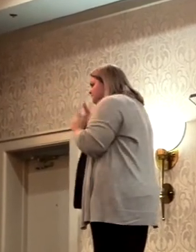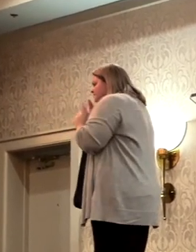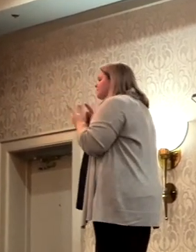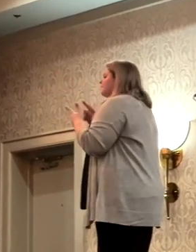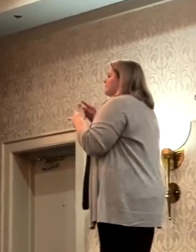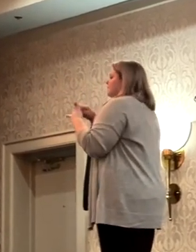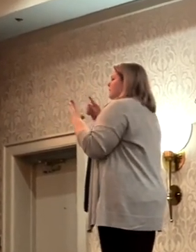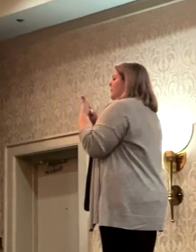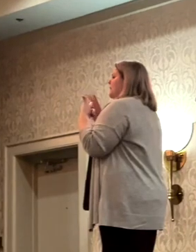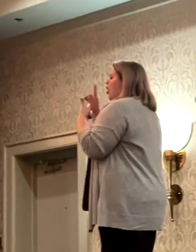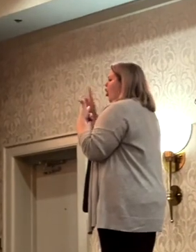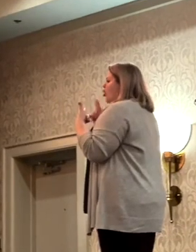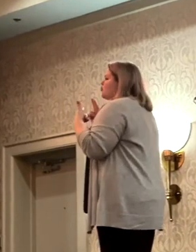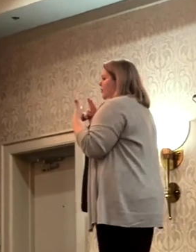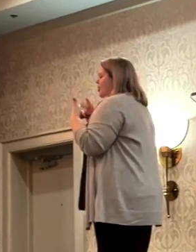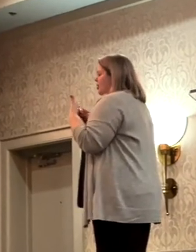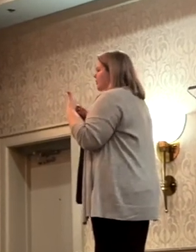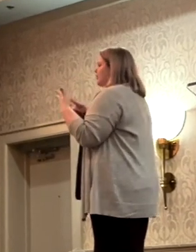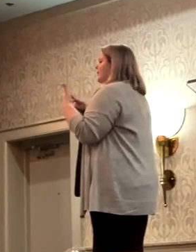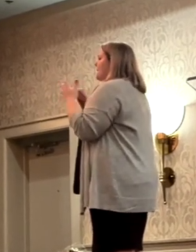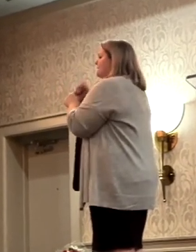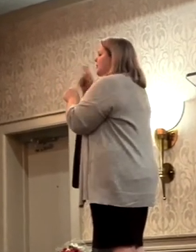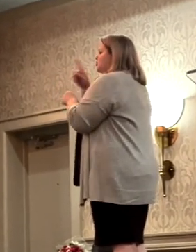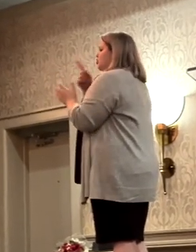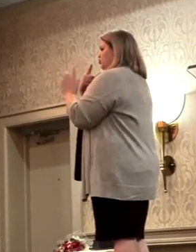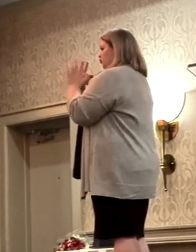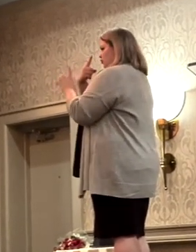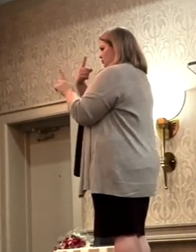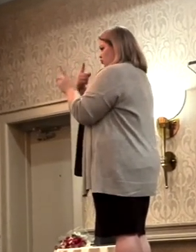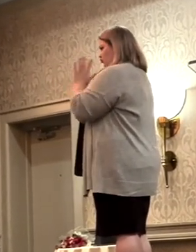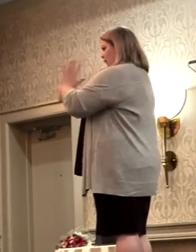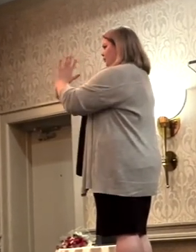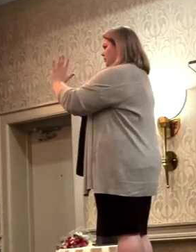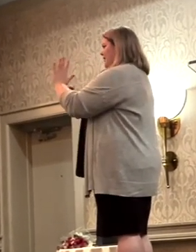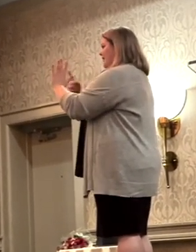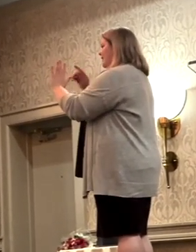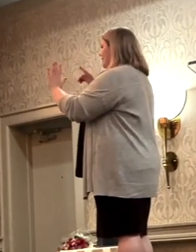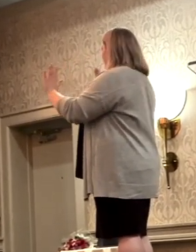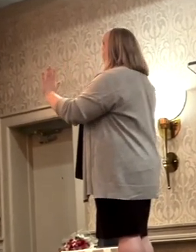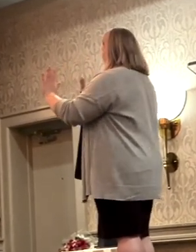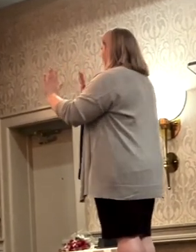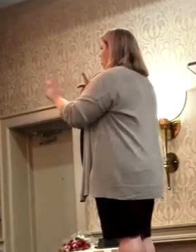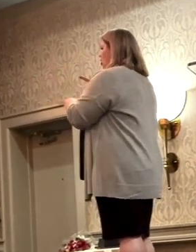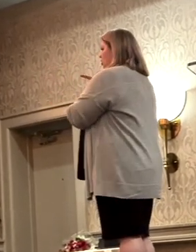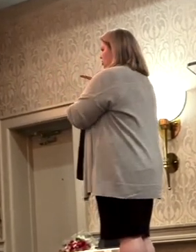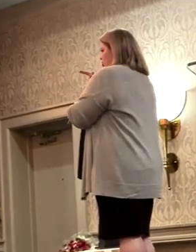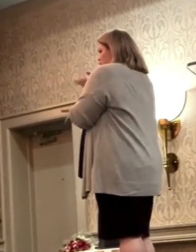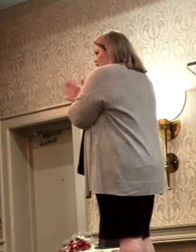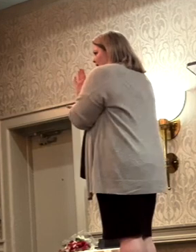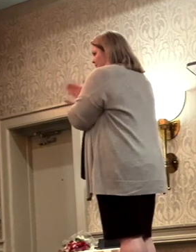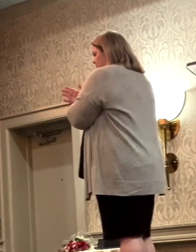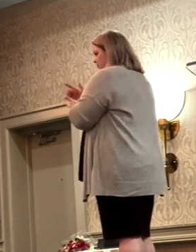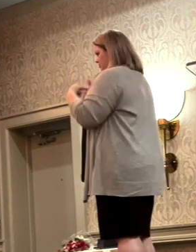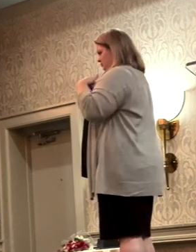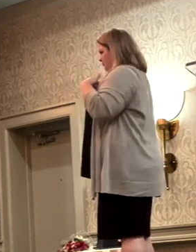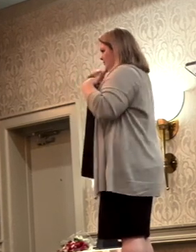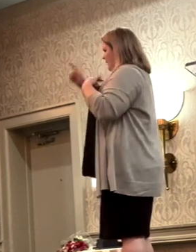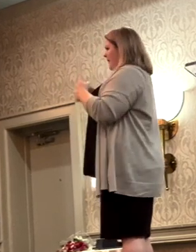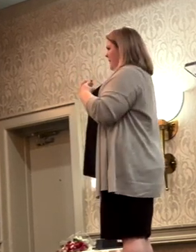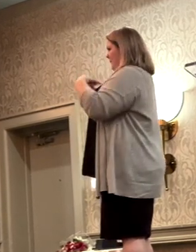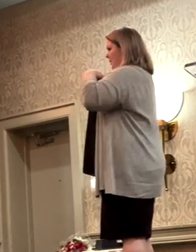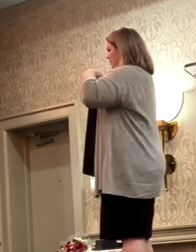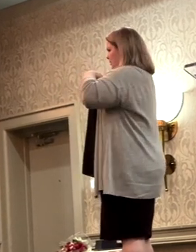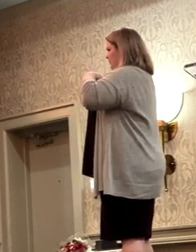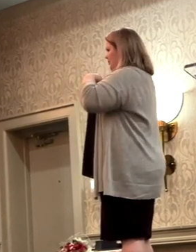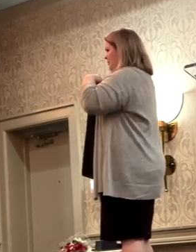honorable. Remember, you are representing the rights of someone else, and it's not about you. This is a